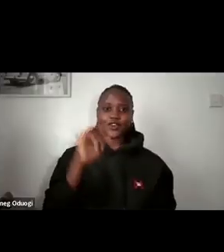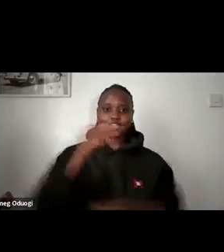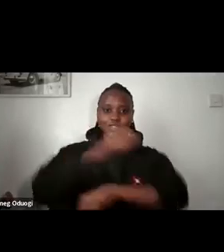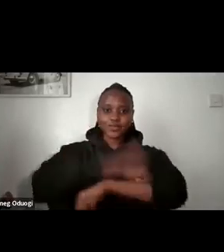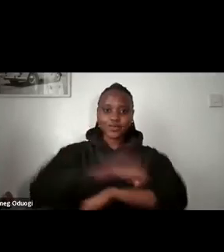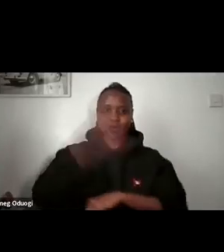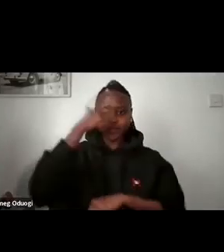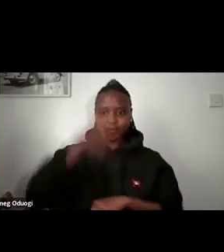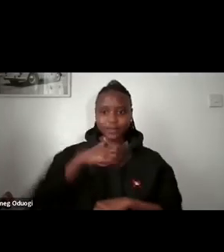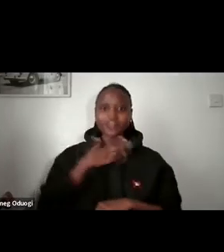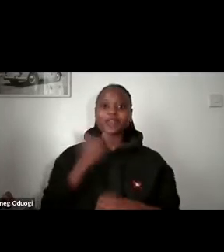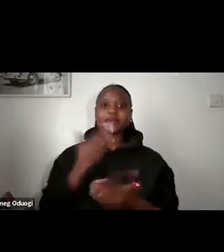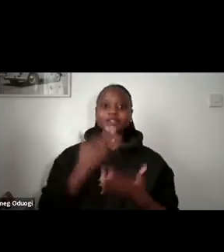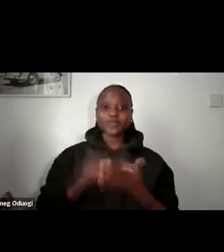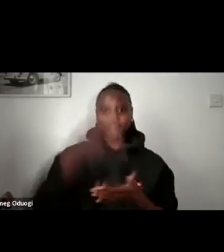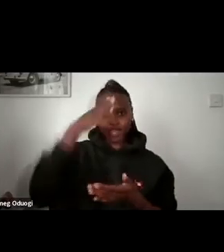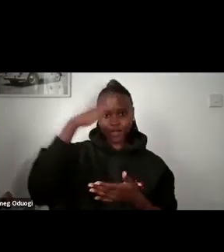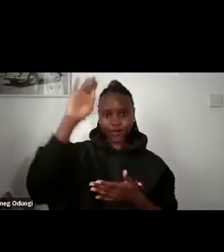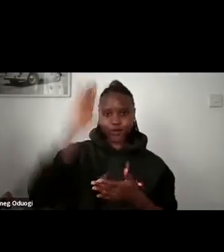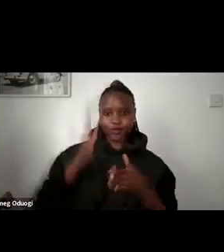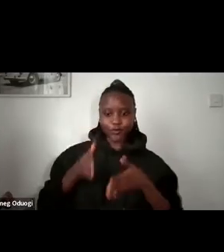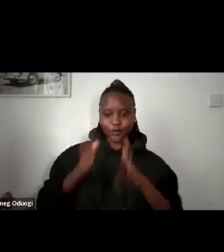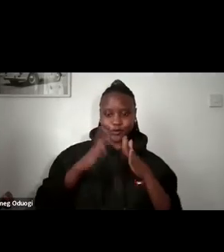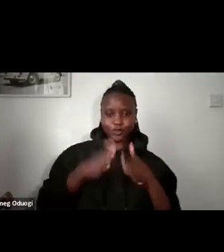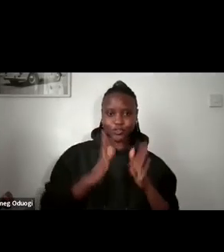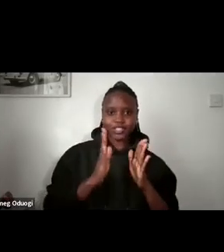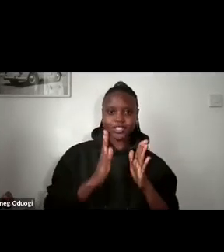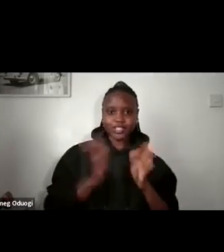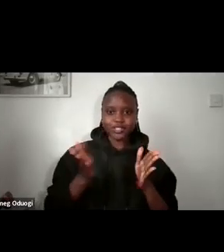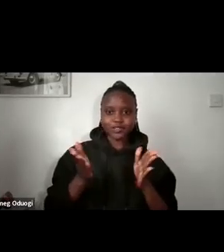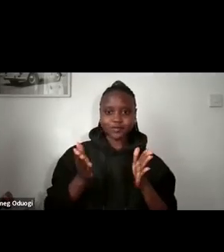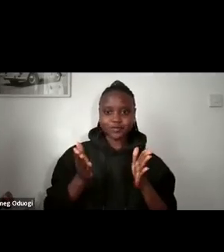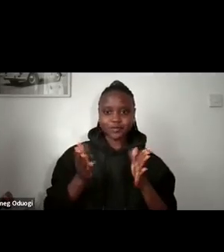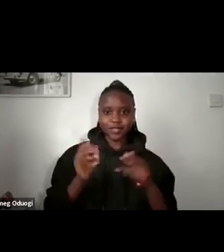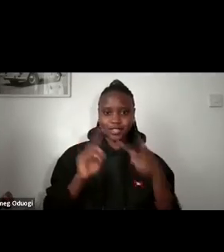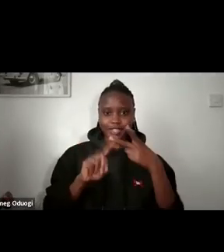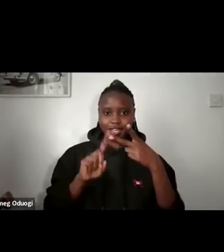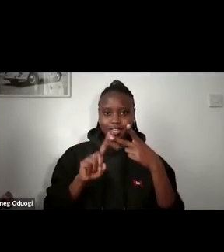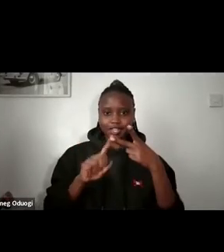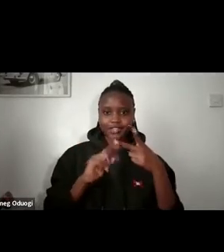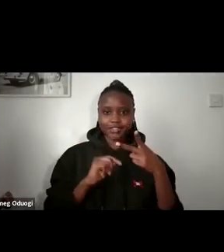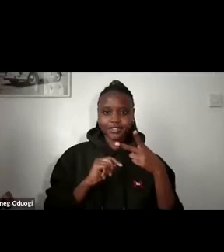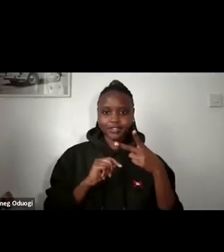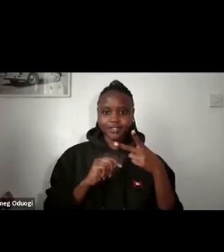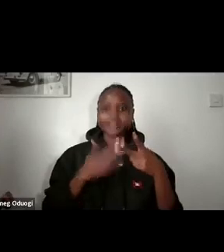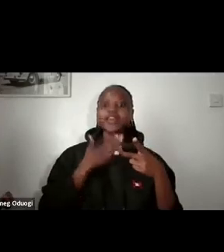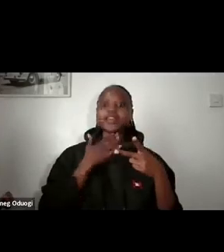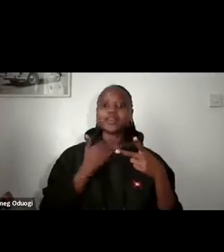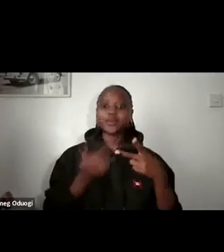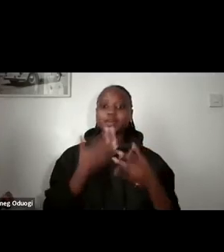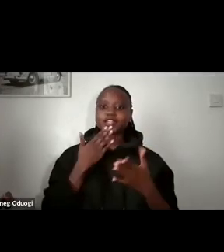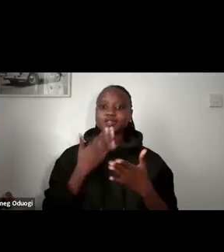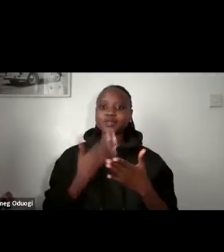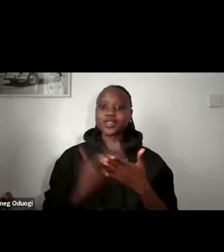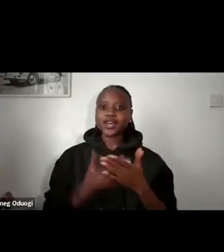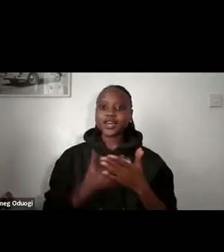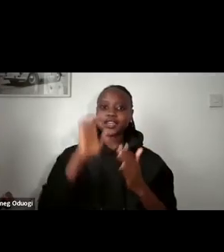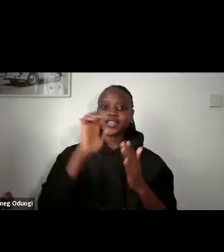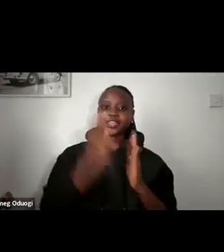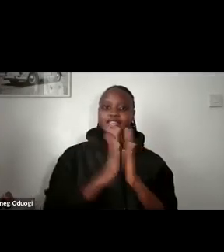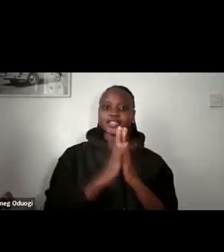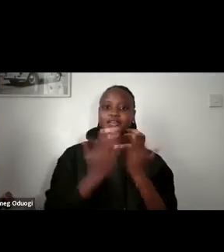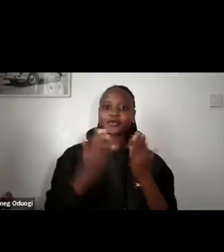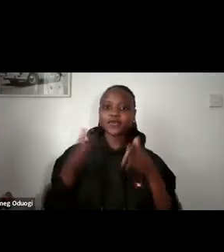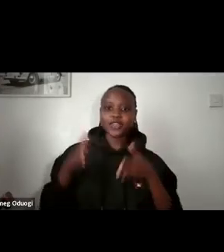thank God for this opportunity. Secondly, I want to thank eKitabu for the